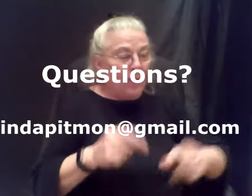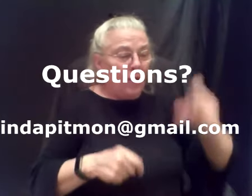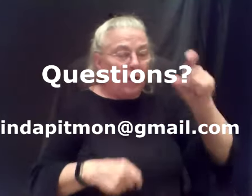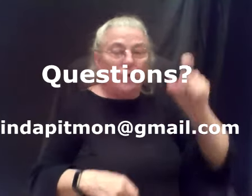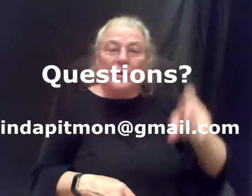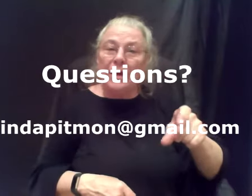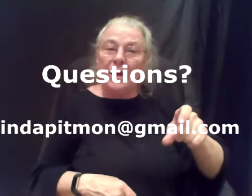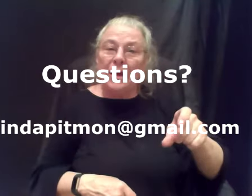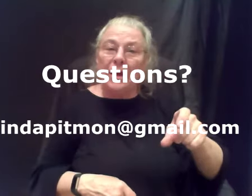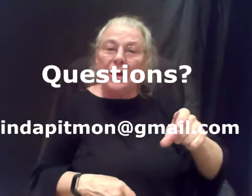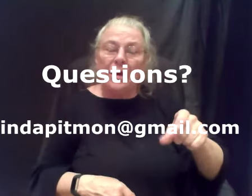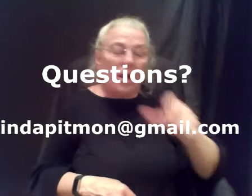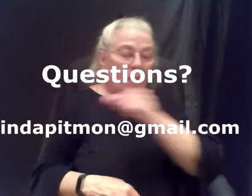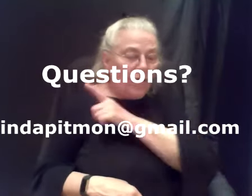people need the